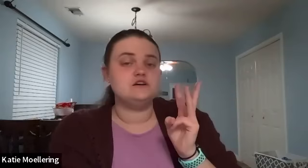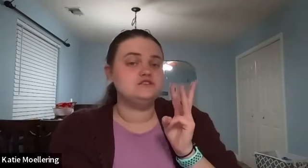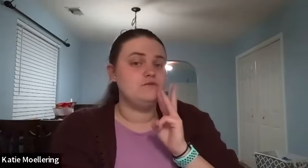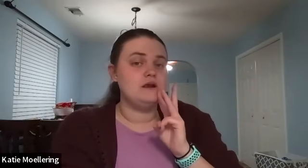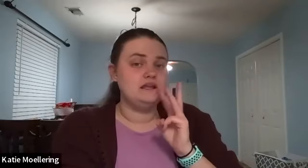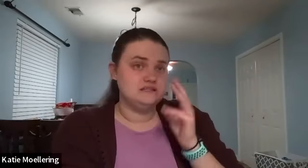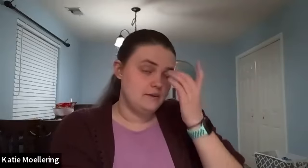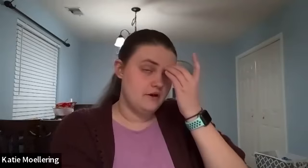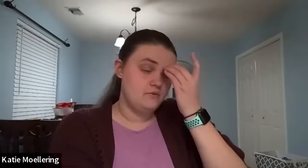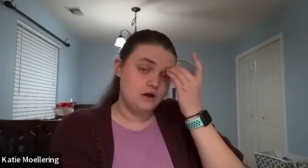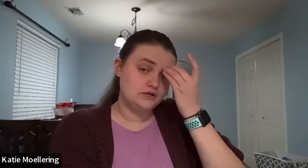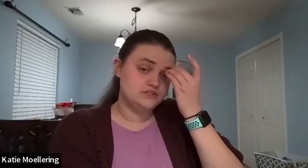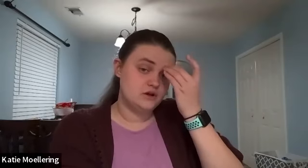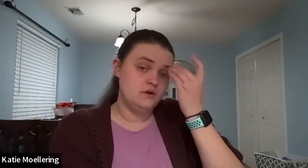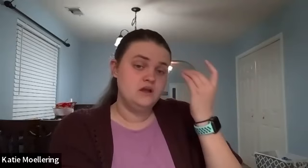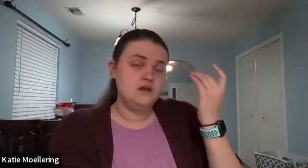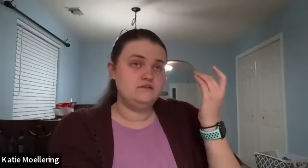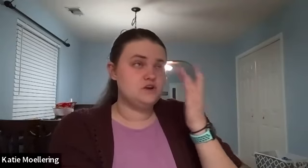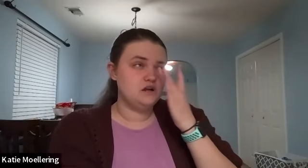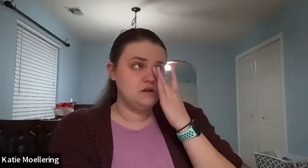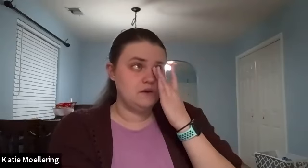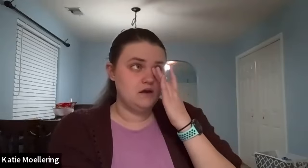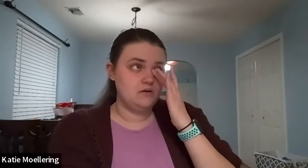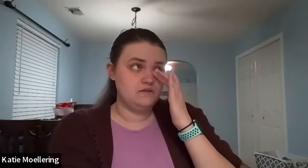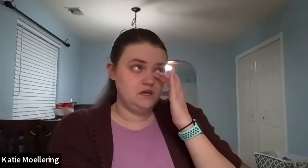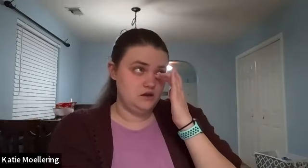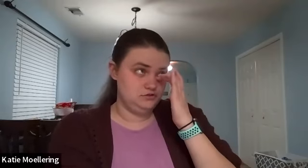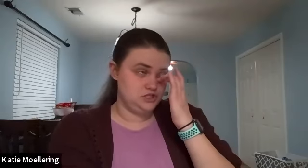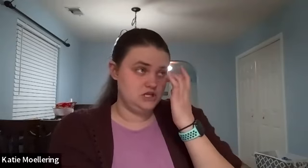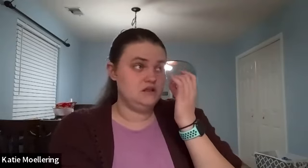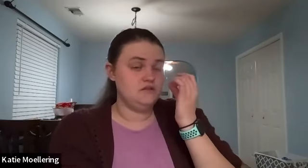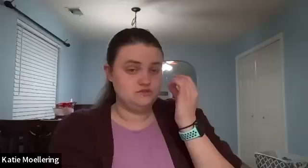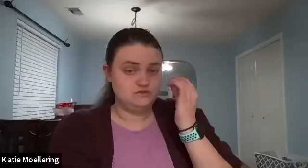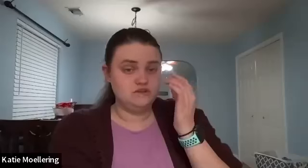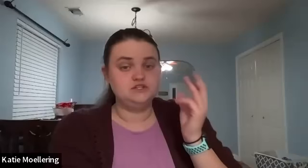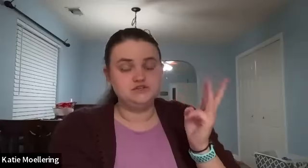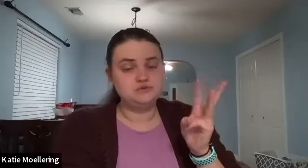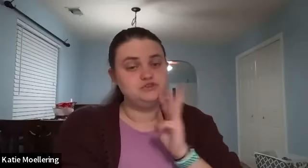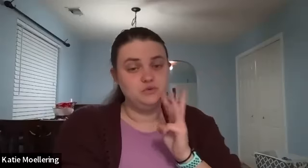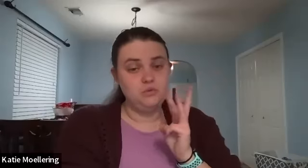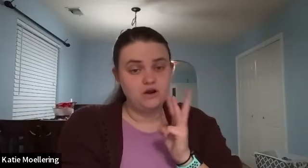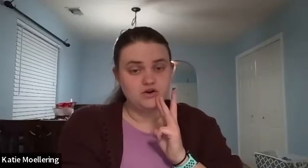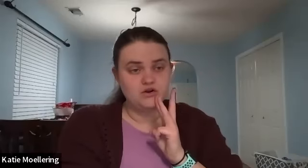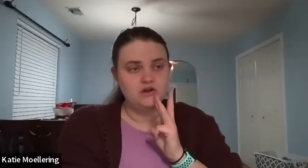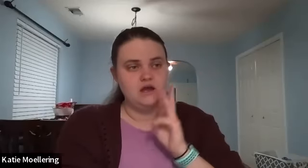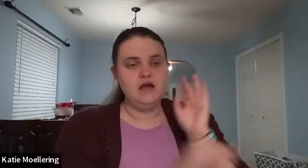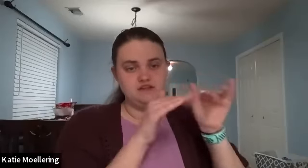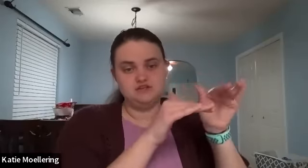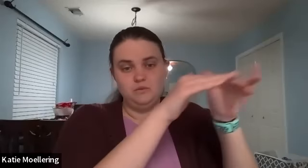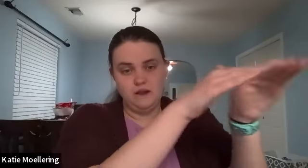also for any type of water. So if you're talking about the ocean and those sort of things, you usually will do water and then do